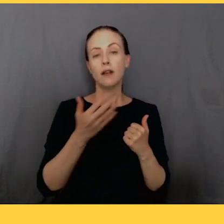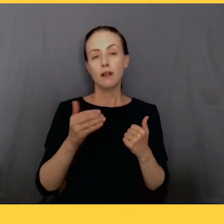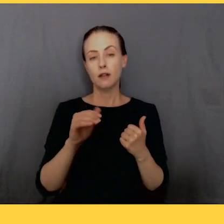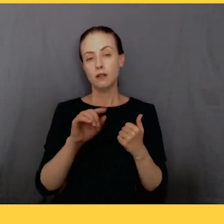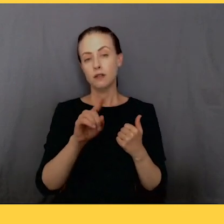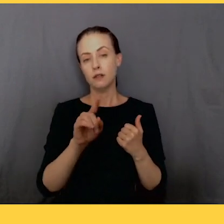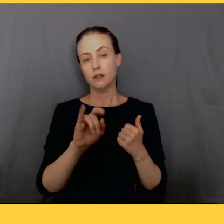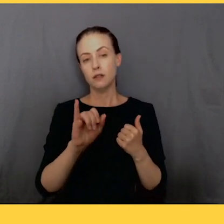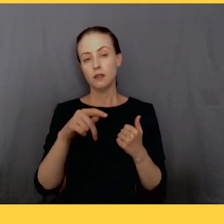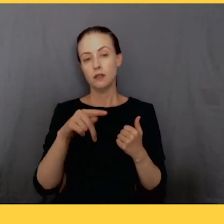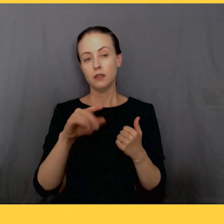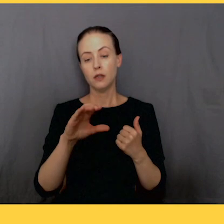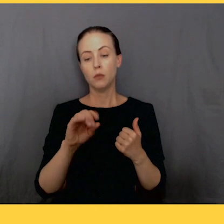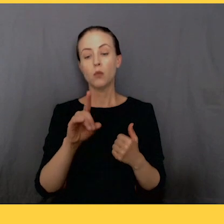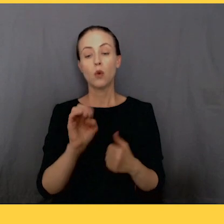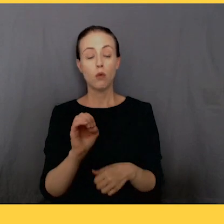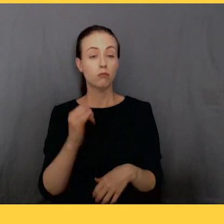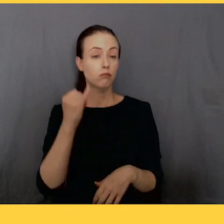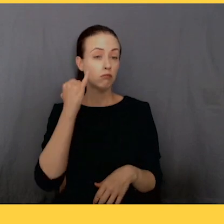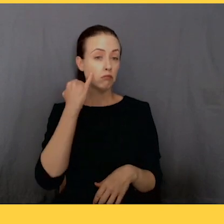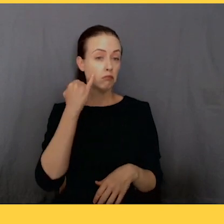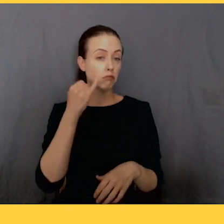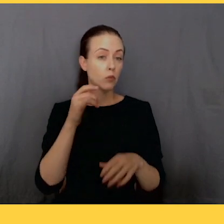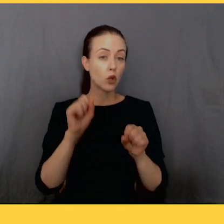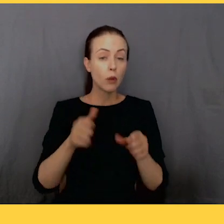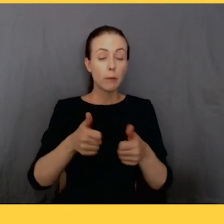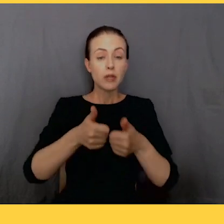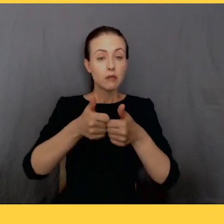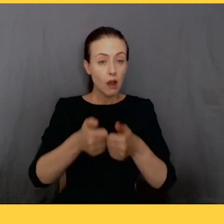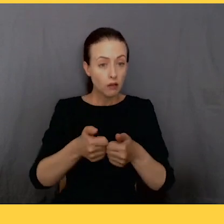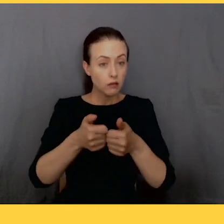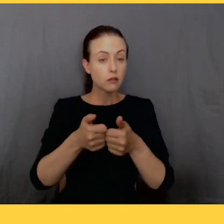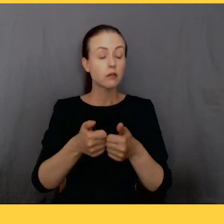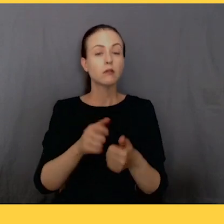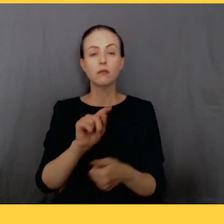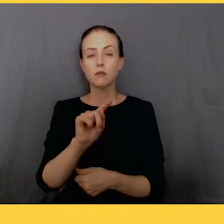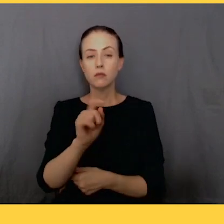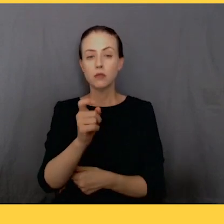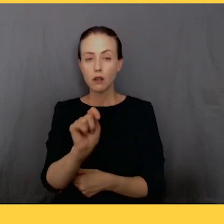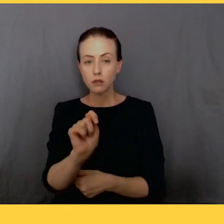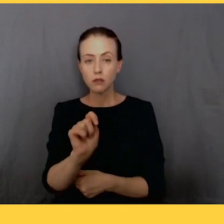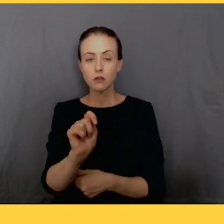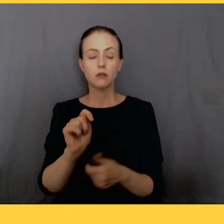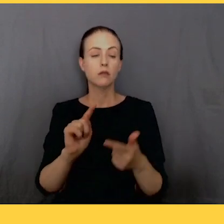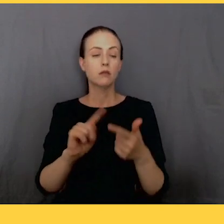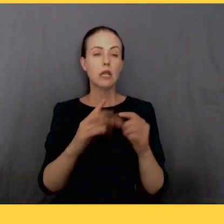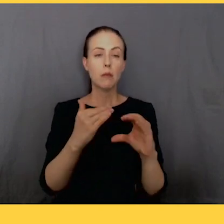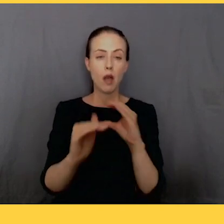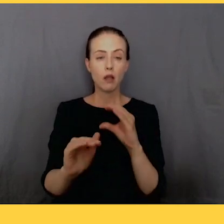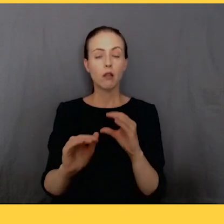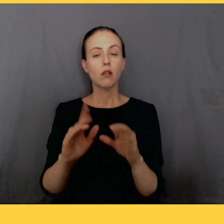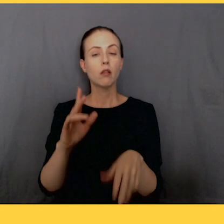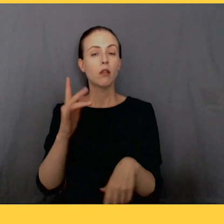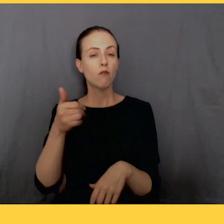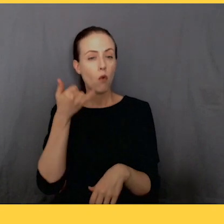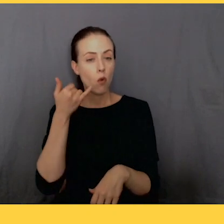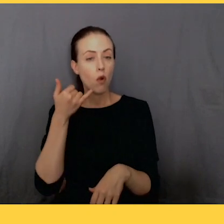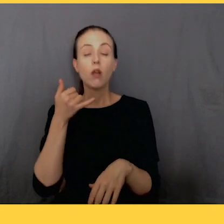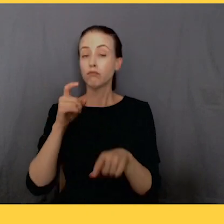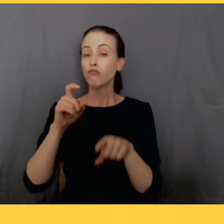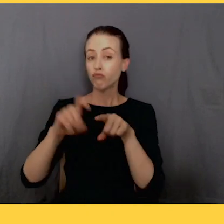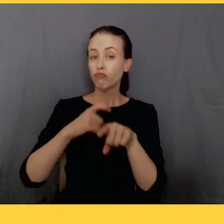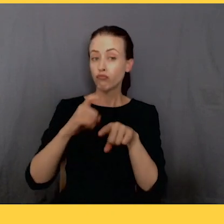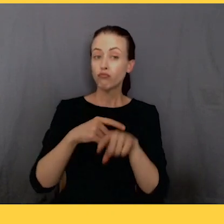again, if you want it by text, we'll give it by text. If you want it by email, we'll give it by email, by voice call, or even TTY